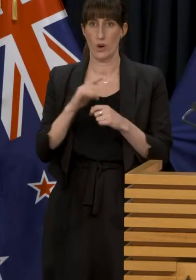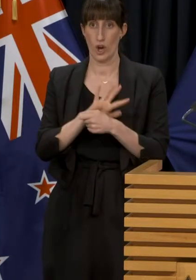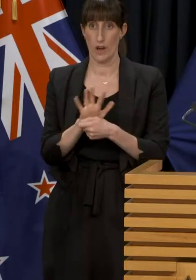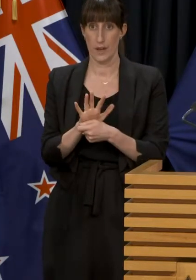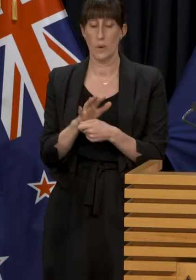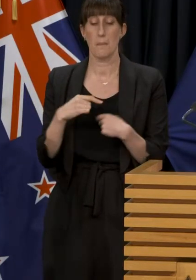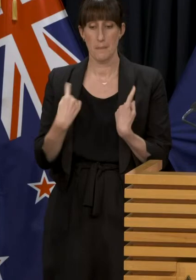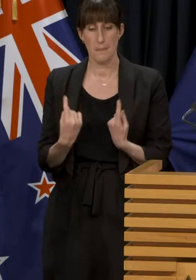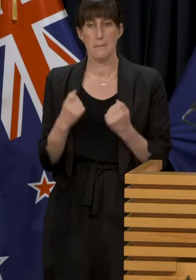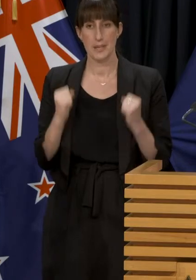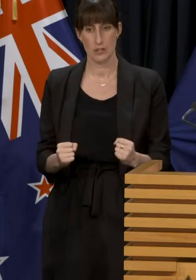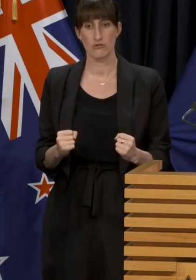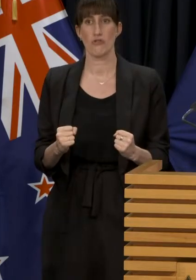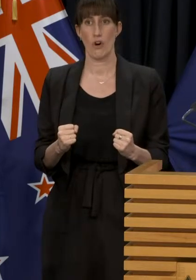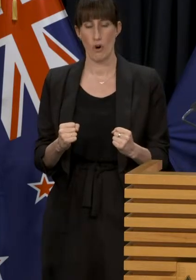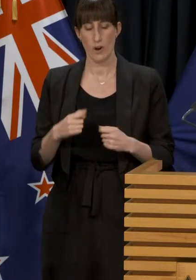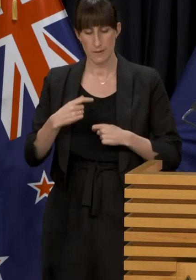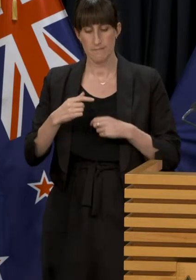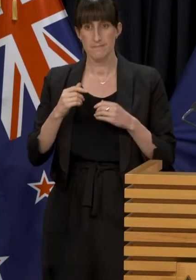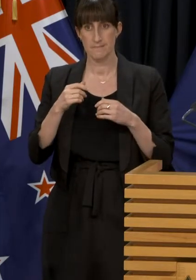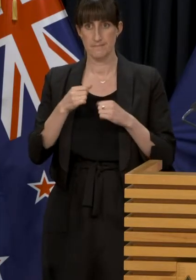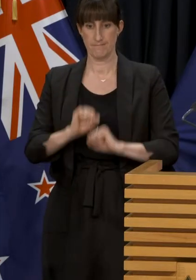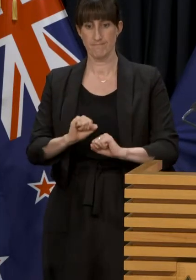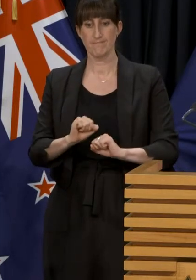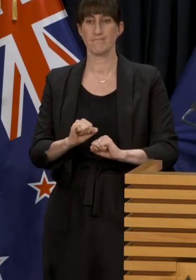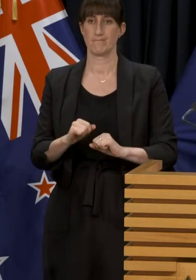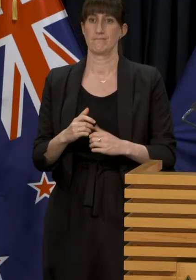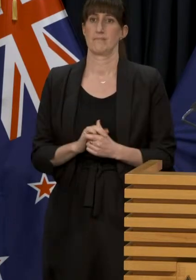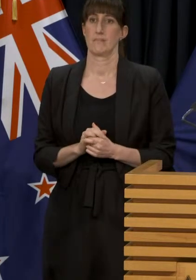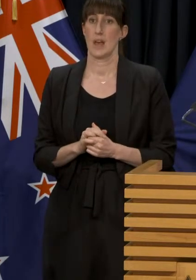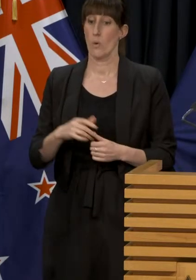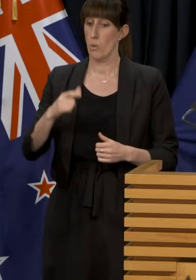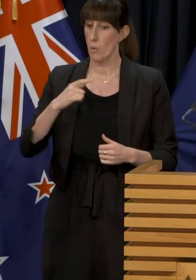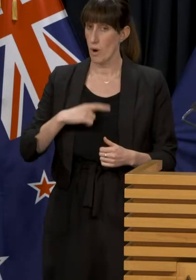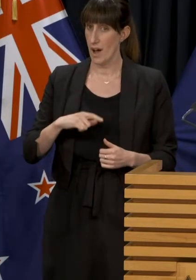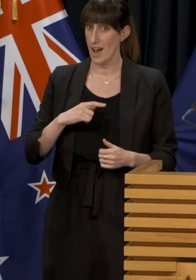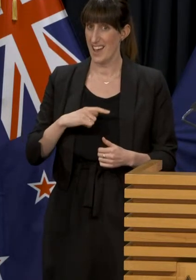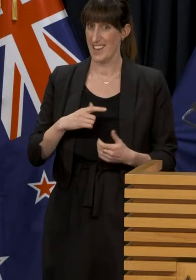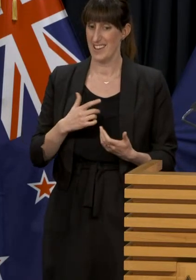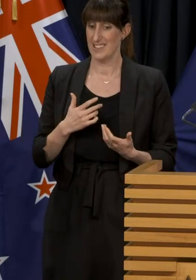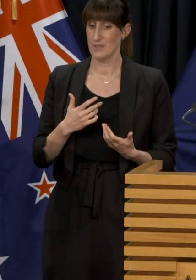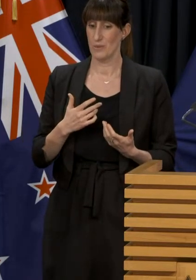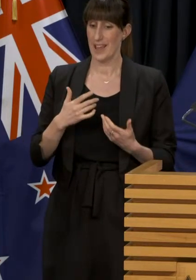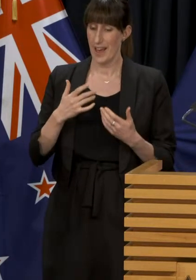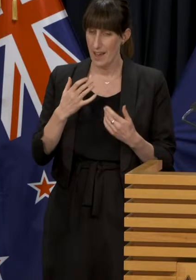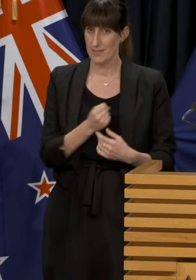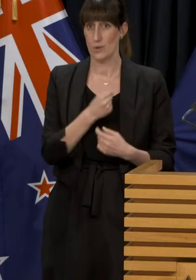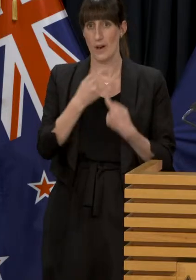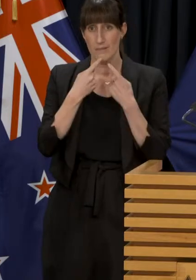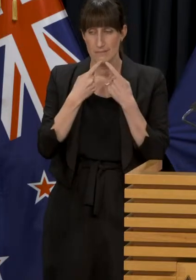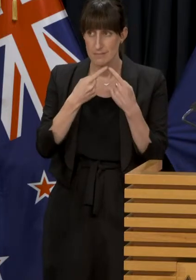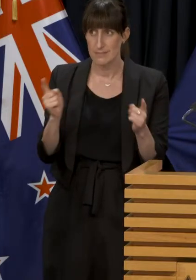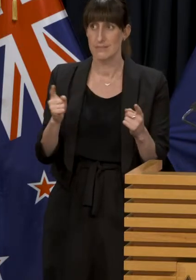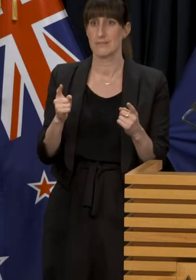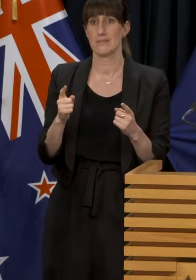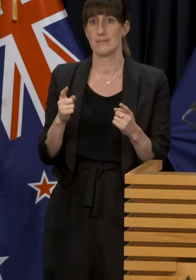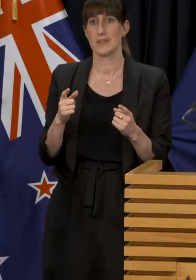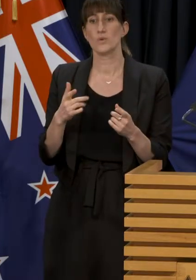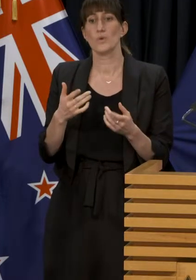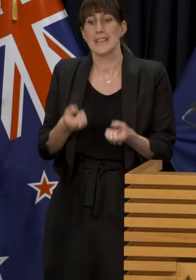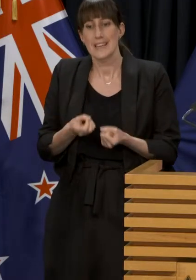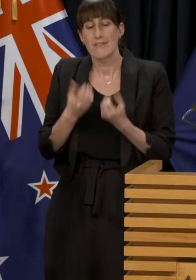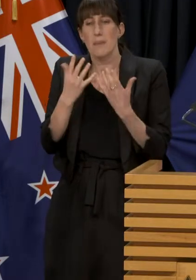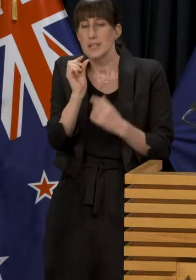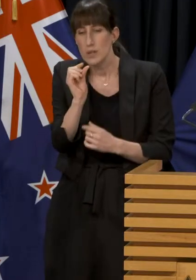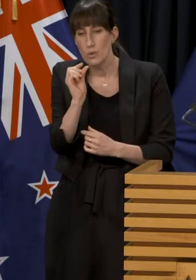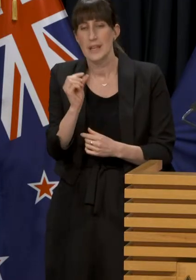needs to be strong if we are to stop that from happening. It's why we continue to ask that New Zealanders make small sacrifices.